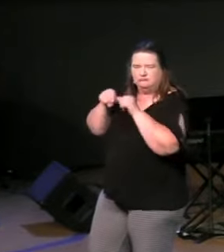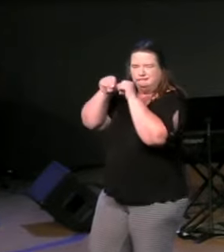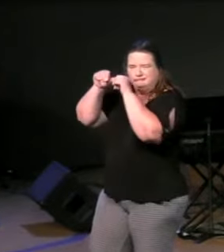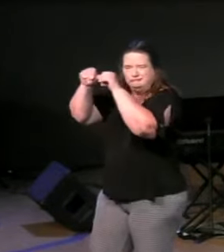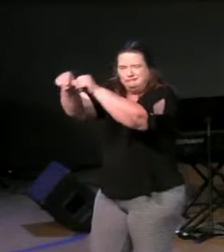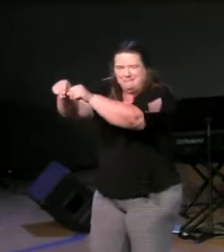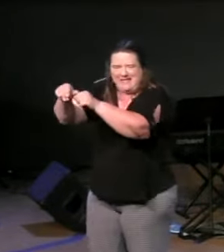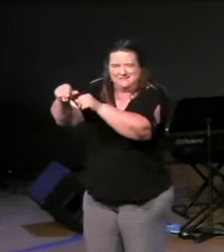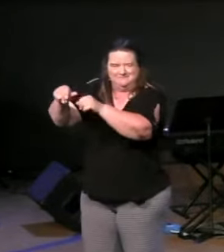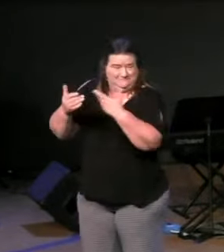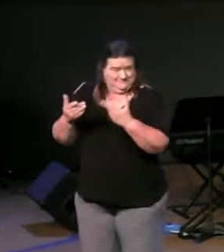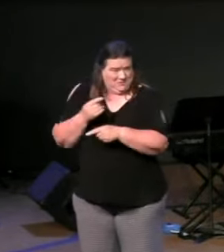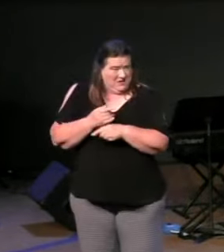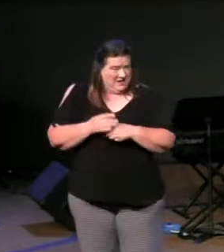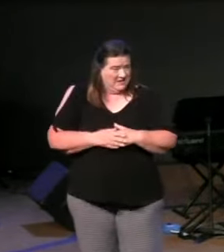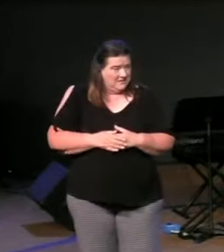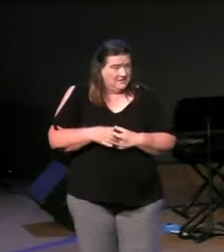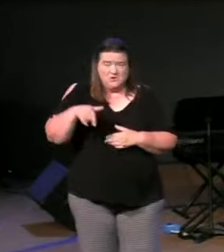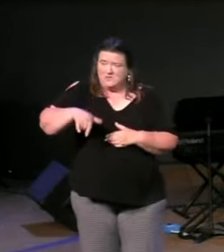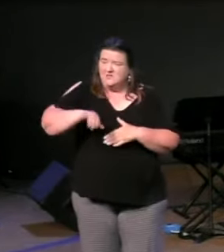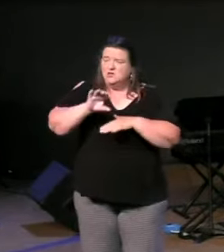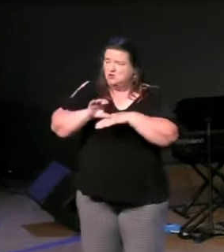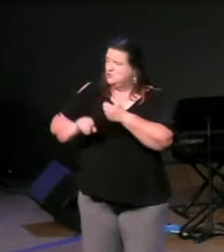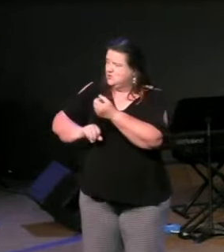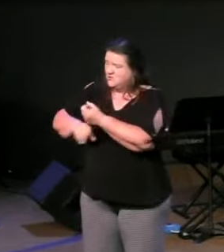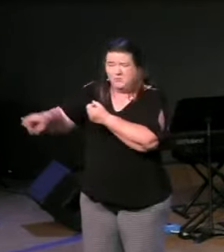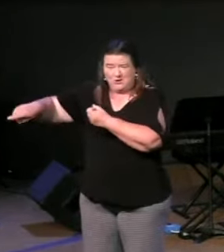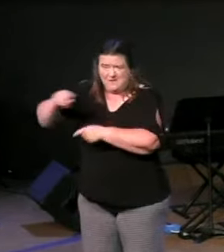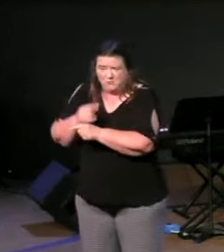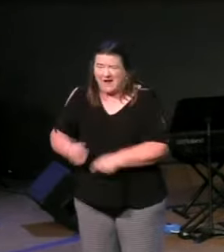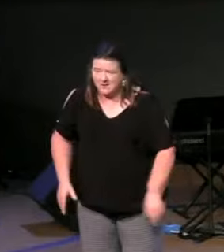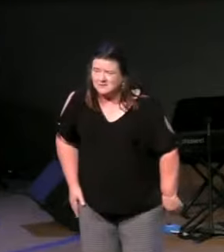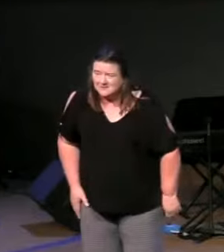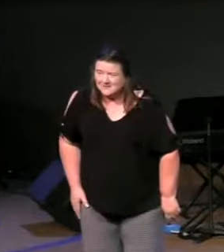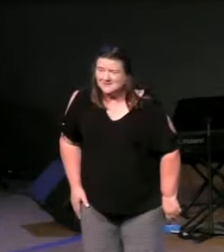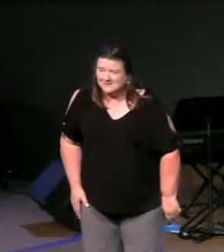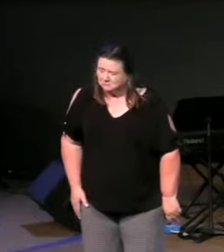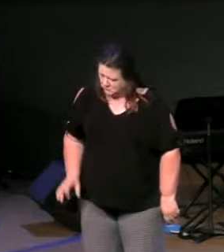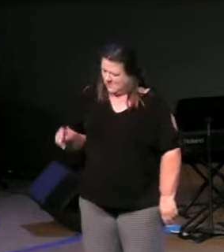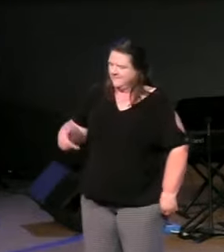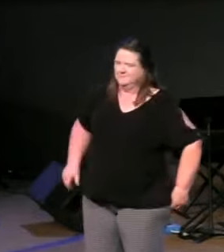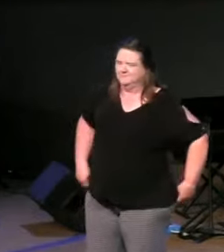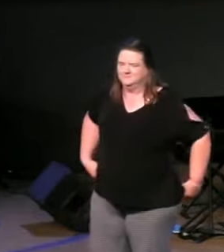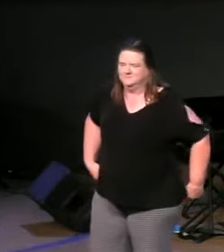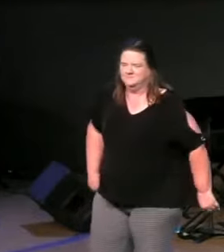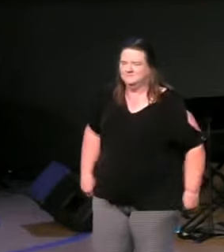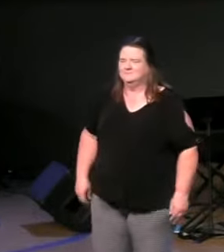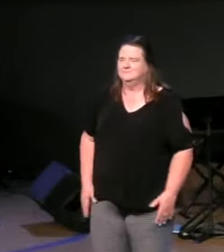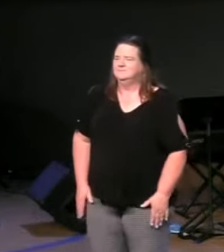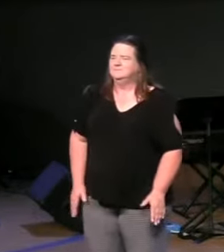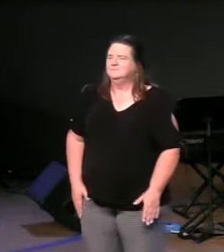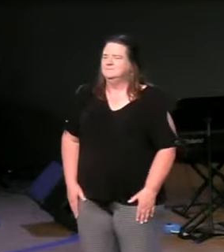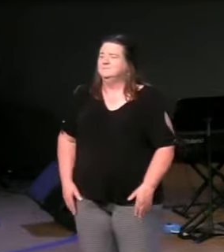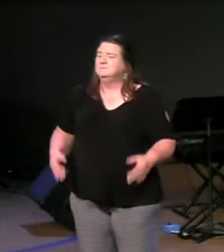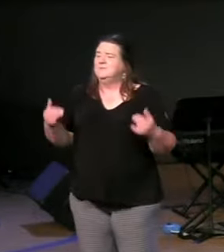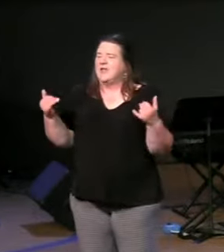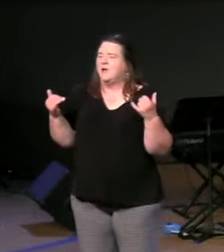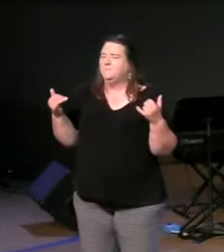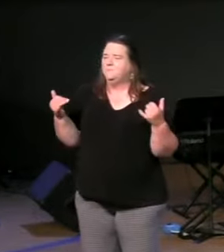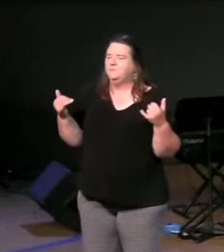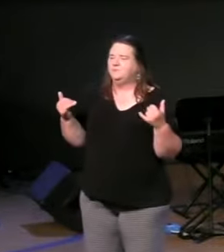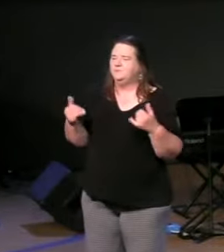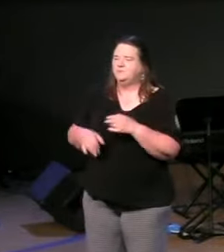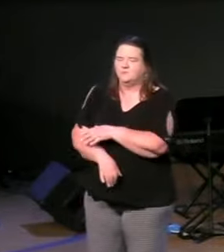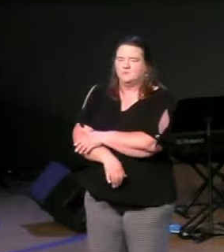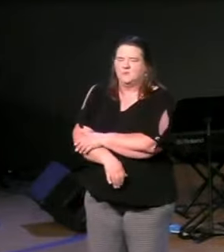whole life. And we as a church support that, yes? Yes. Amen. Amen. Awesome. Now,